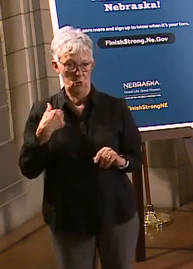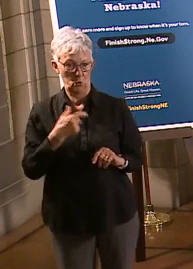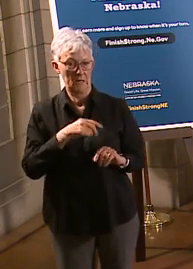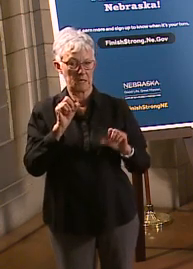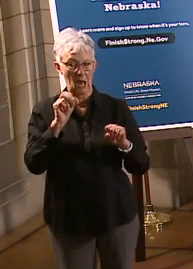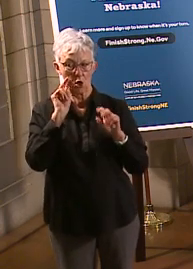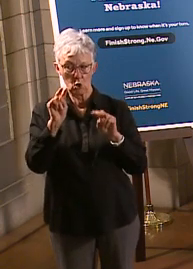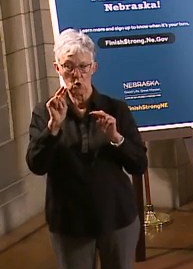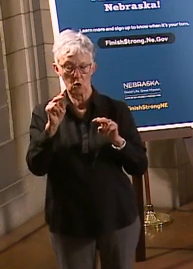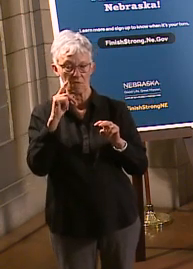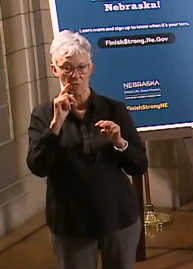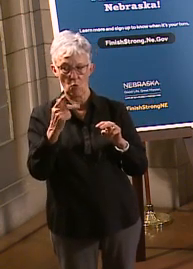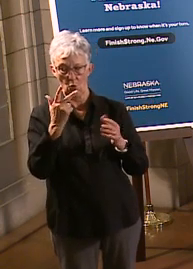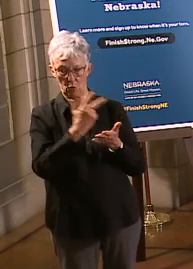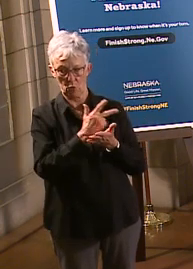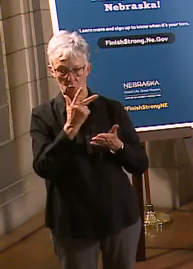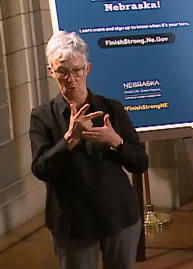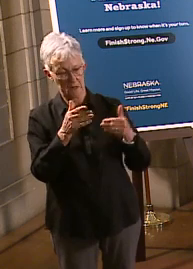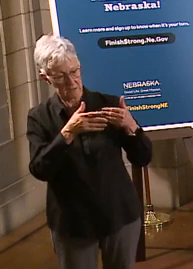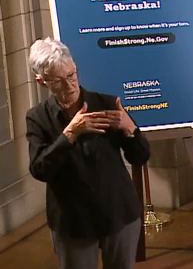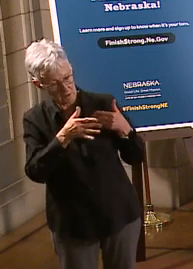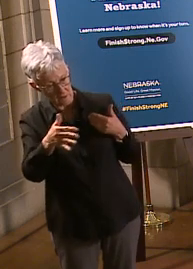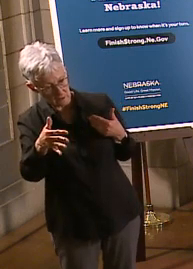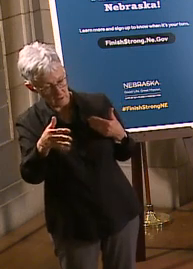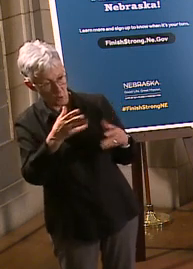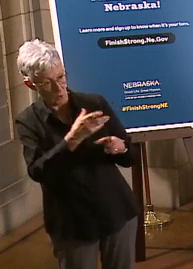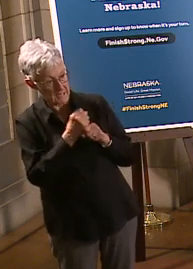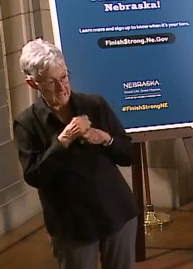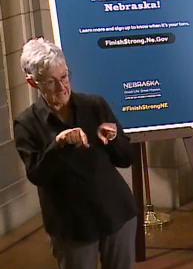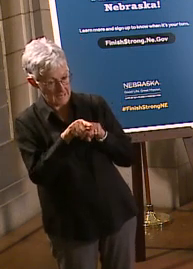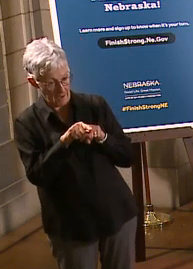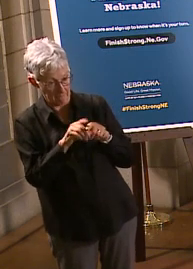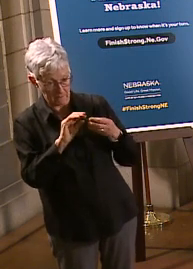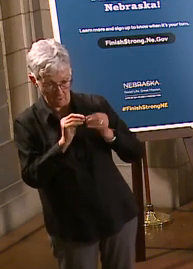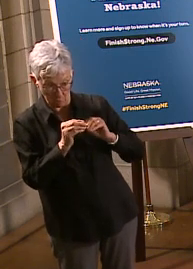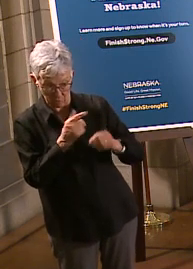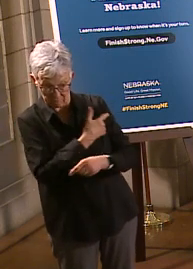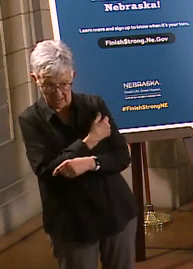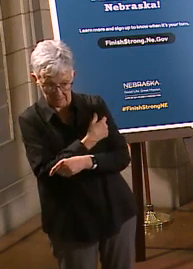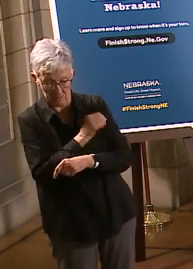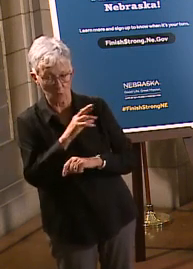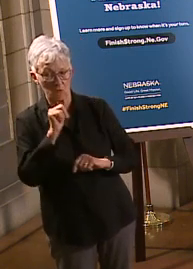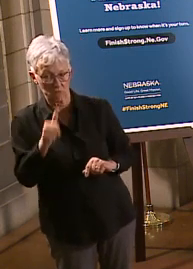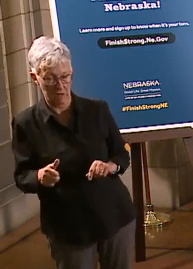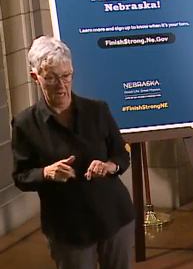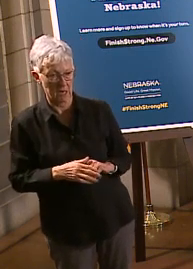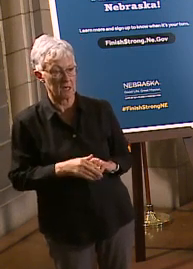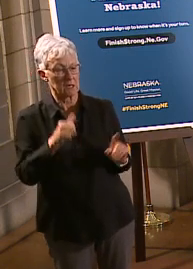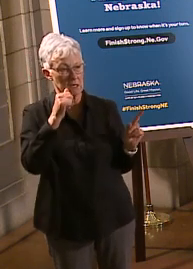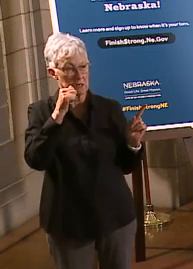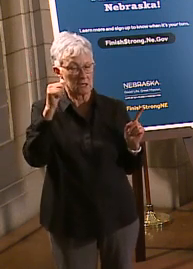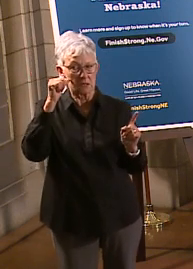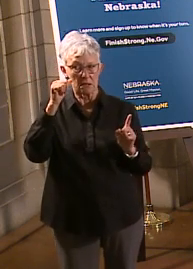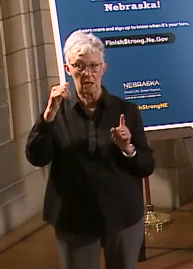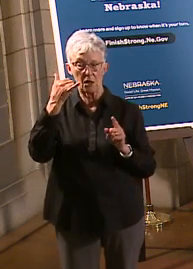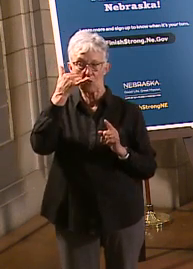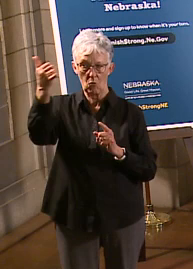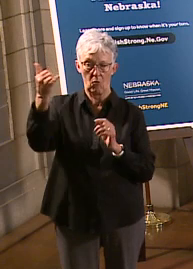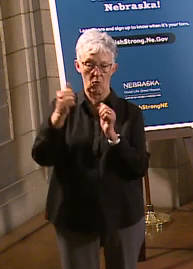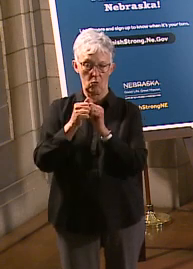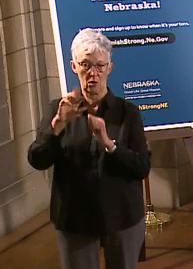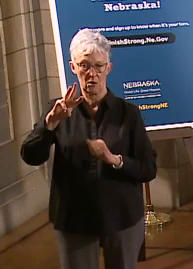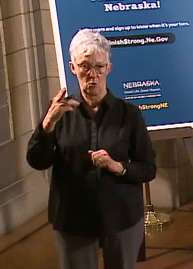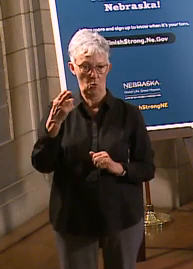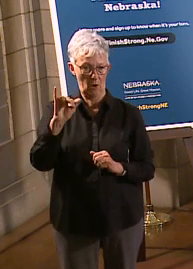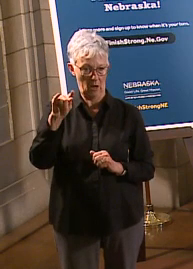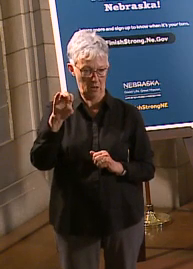weeks out and see if we're going to get the same number of vaccines. The only thing that is different is that yesterday on a White House call, the federal government